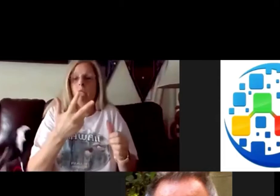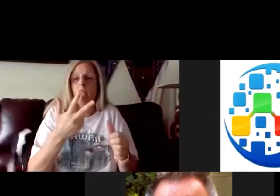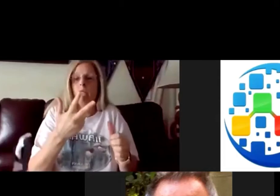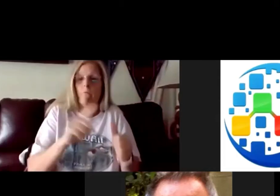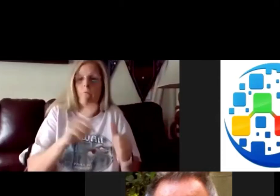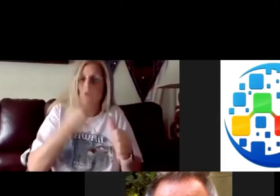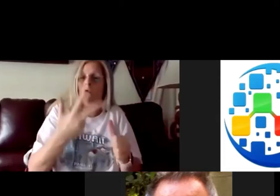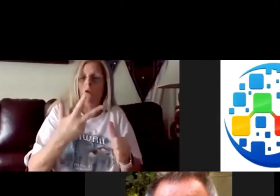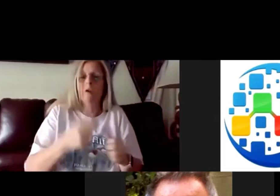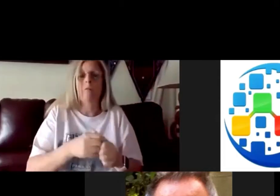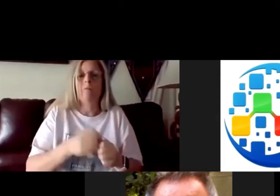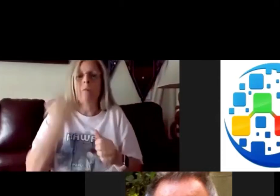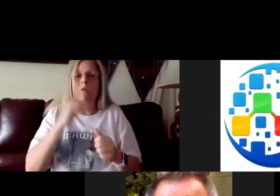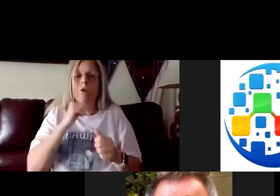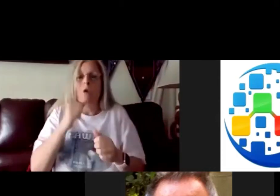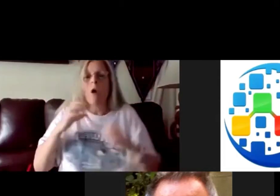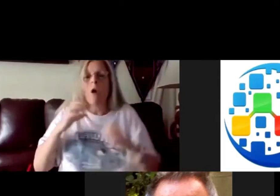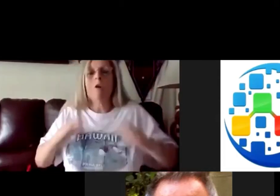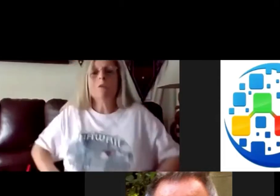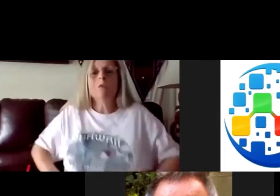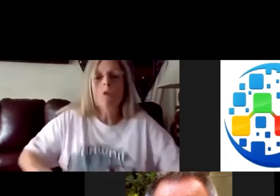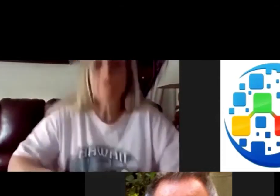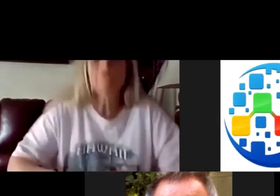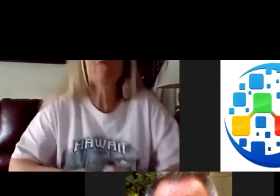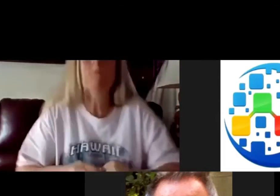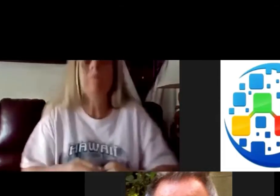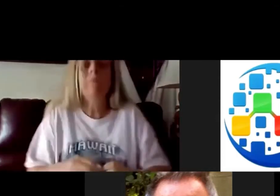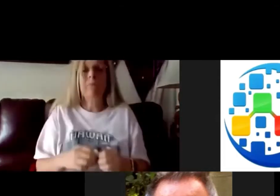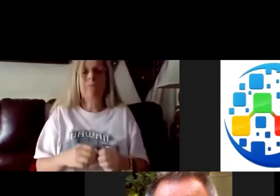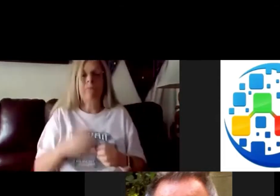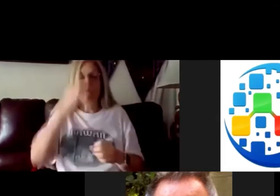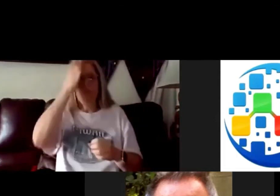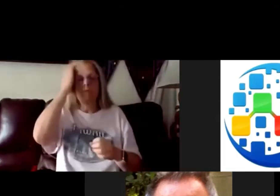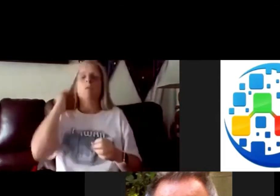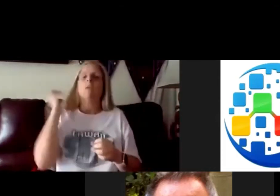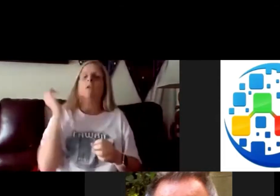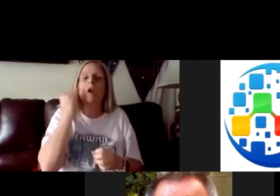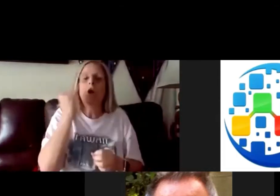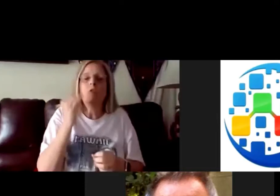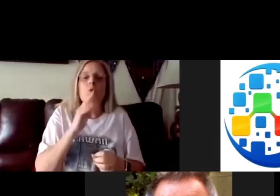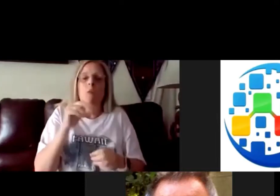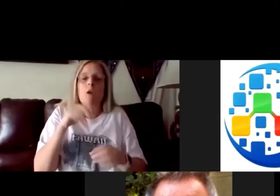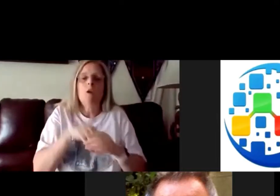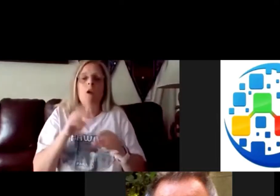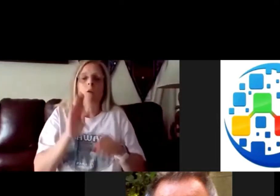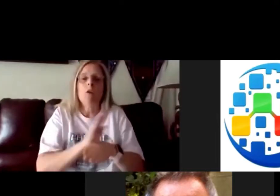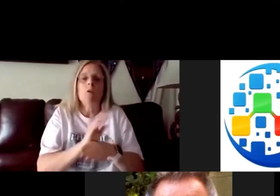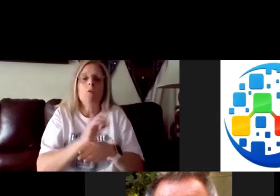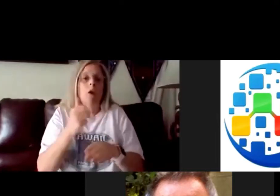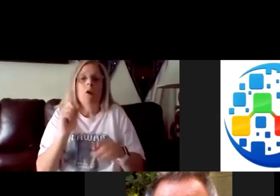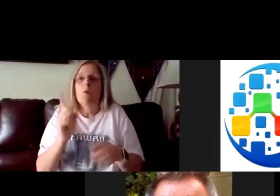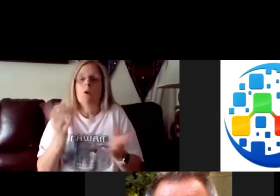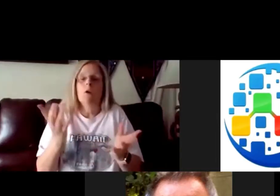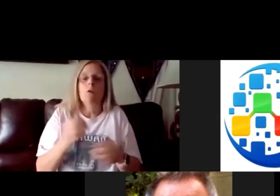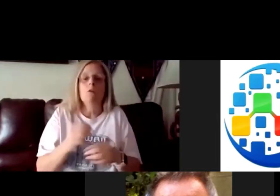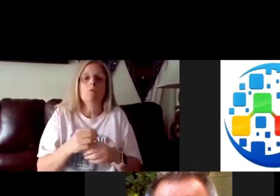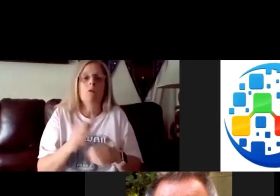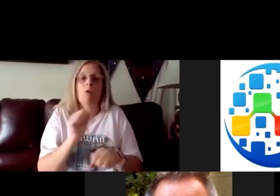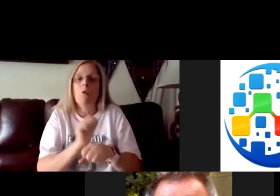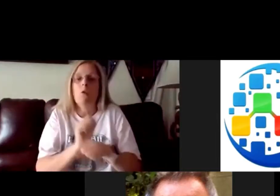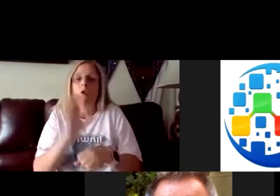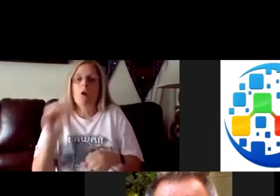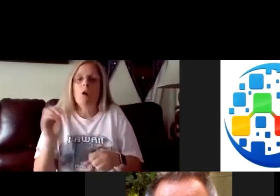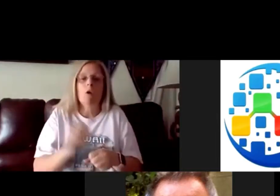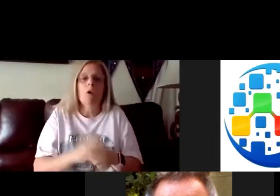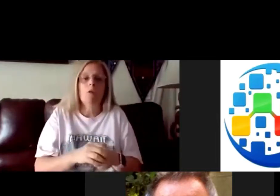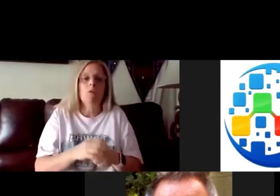If you don't have customers, obviously, and if you've been in business anywhere, anytime, or you work for a company, if